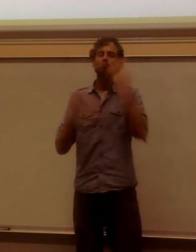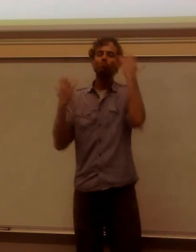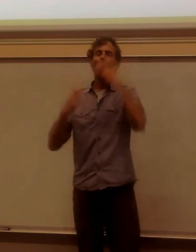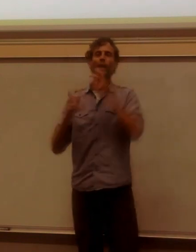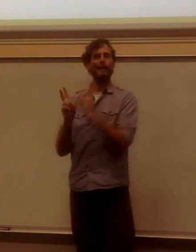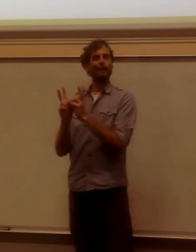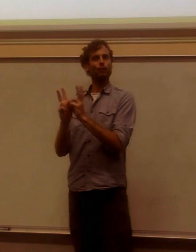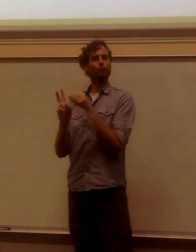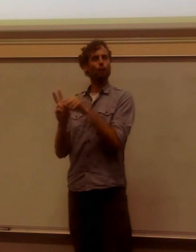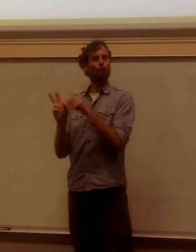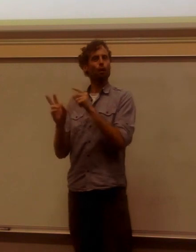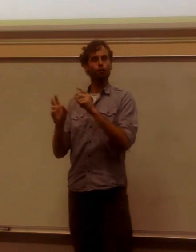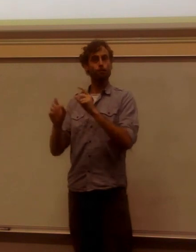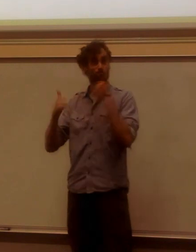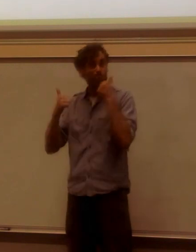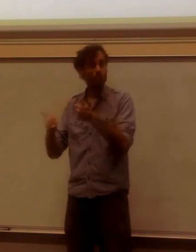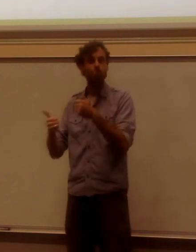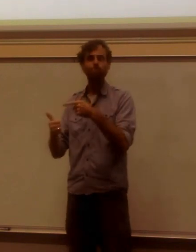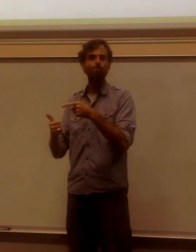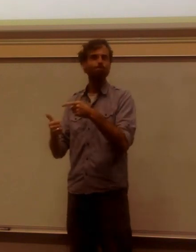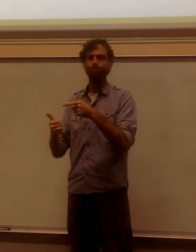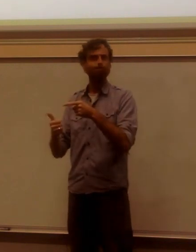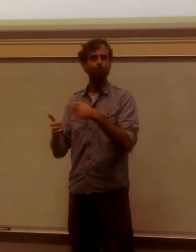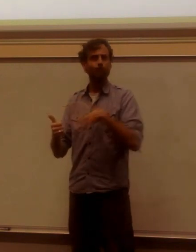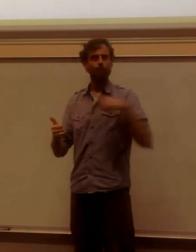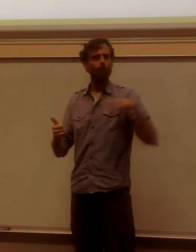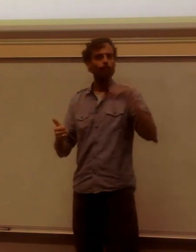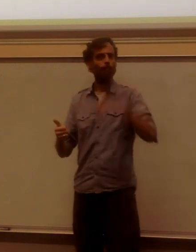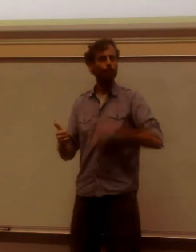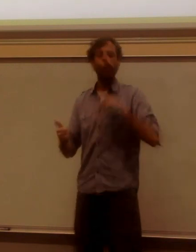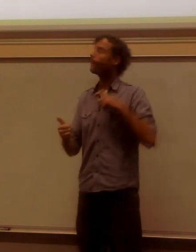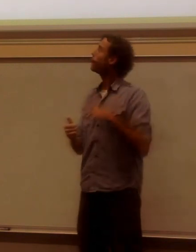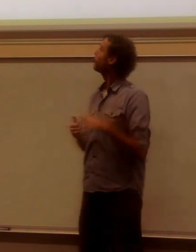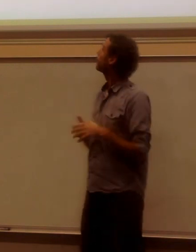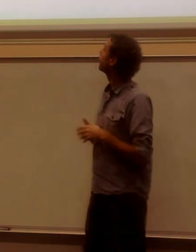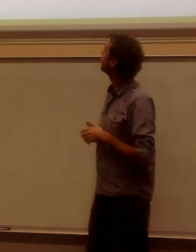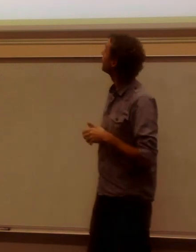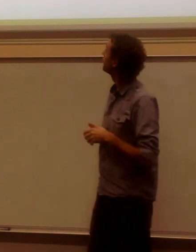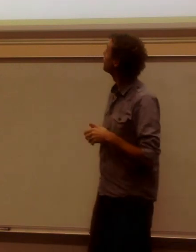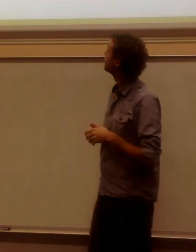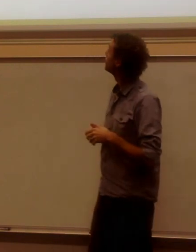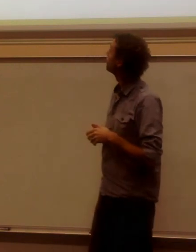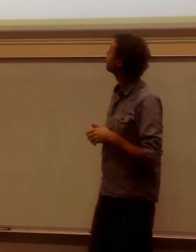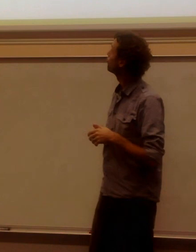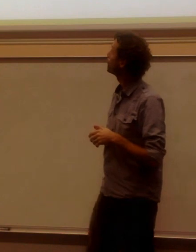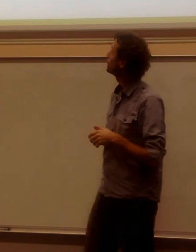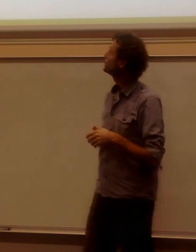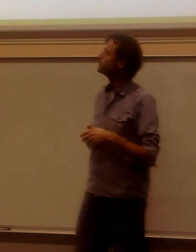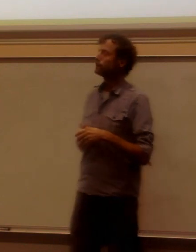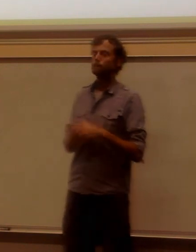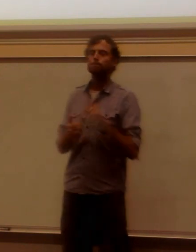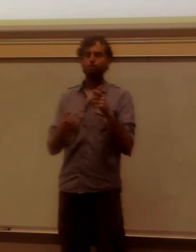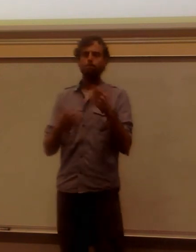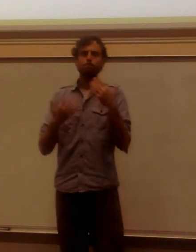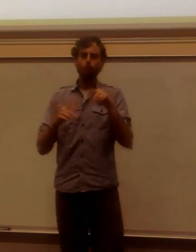The second concern was in relation to interpreting quality and that they weren't always confident in the quality of the interpreting service